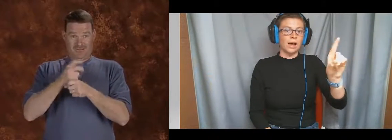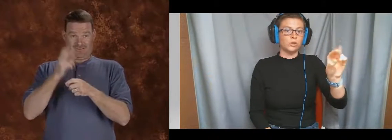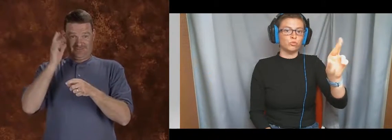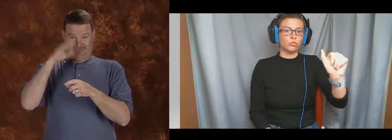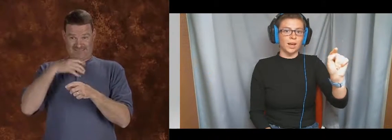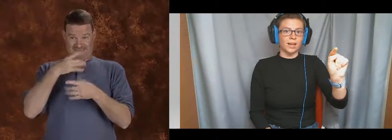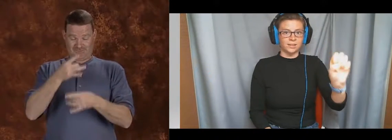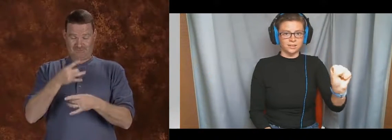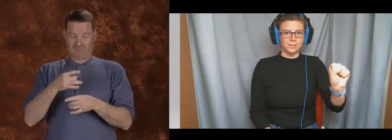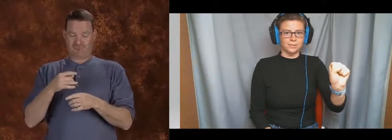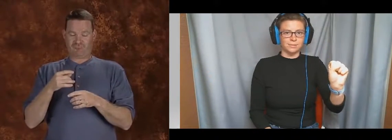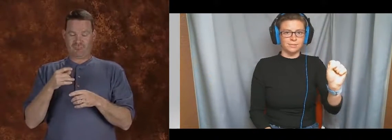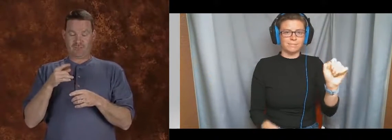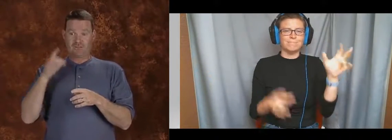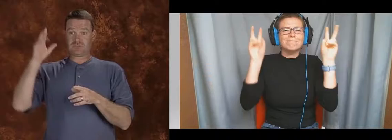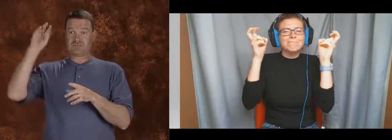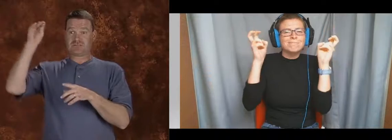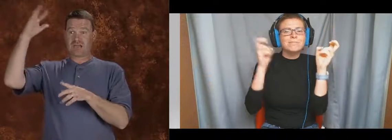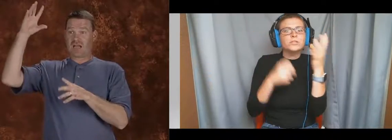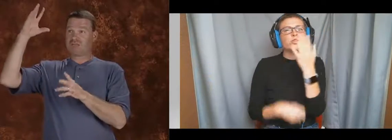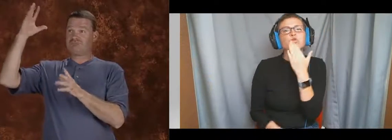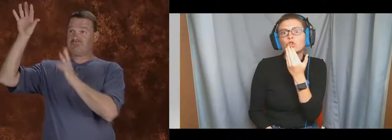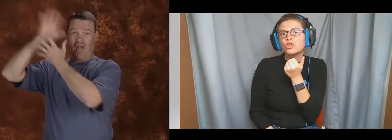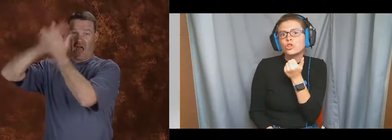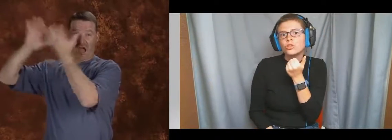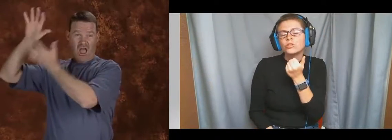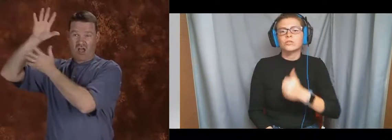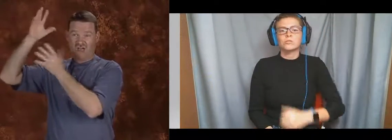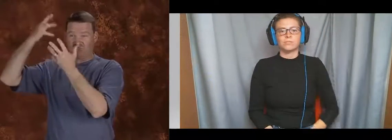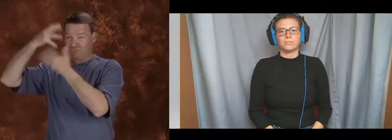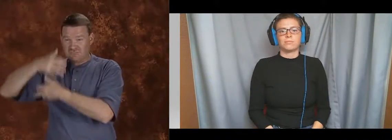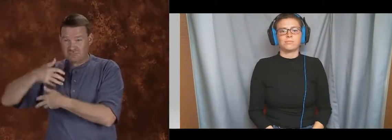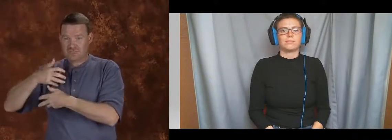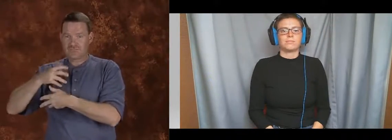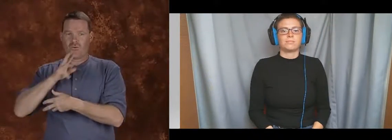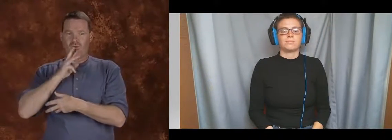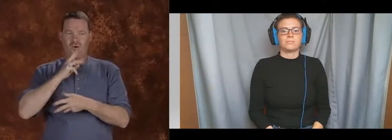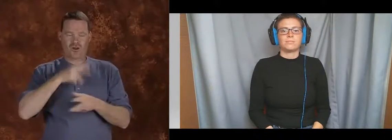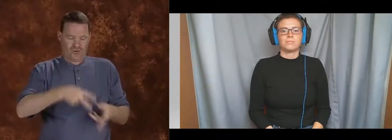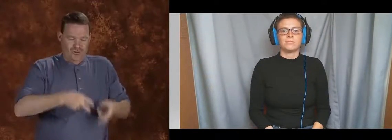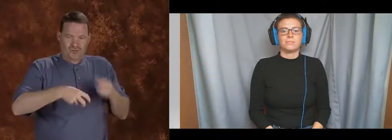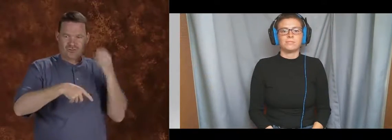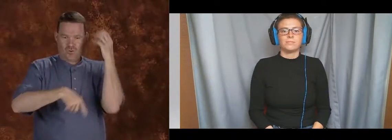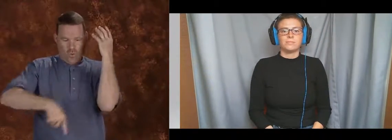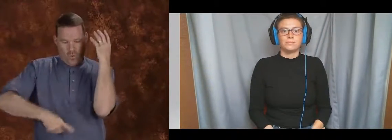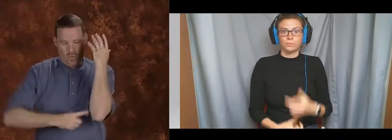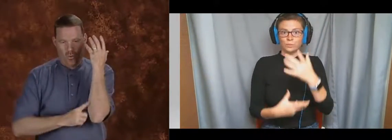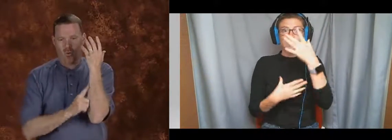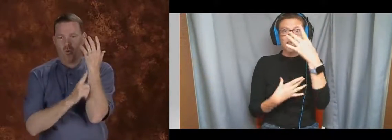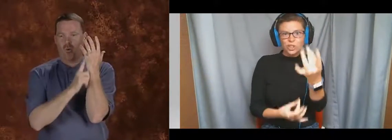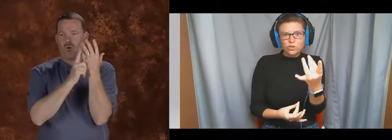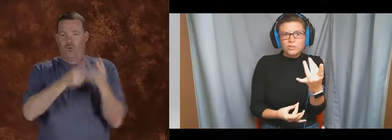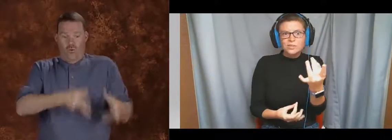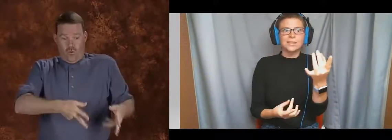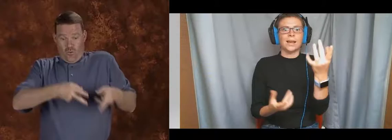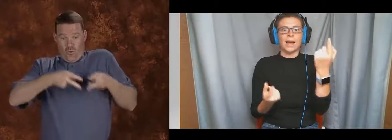What's very interesting is that when there is no sunlight for the plants to use, they pull water from the ground.